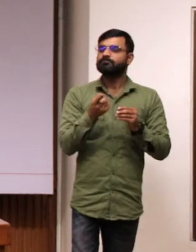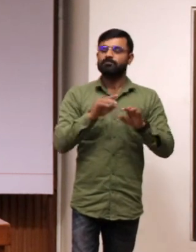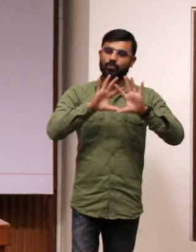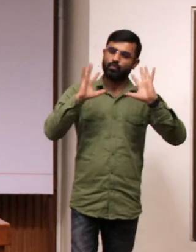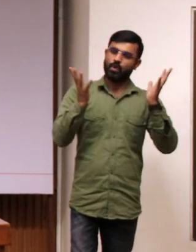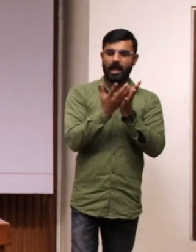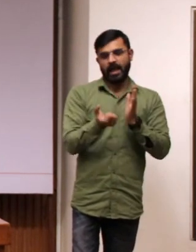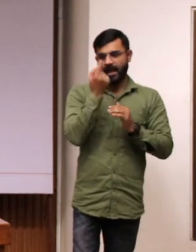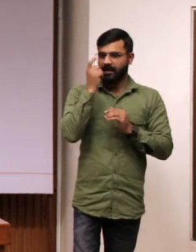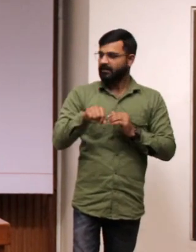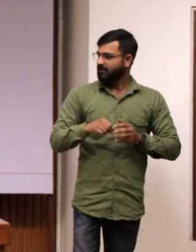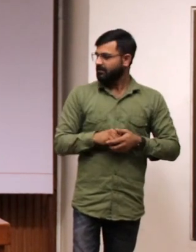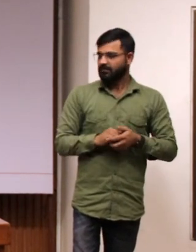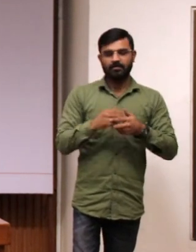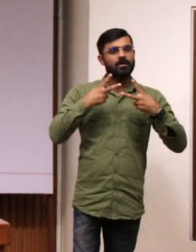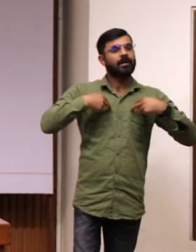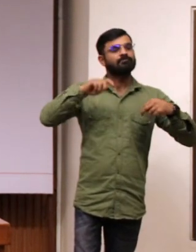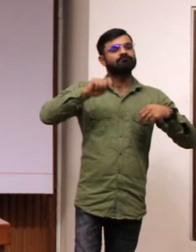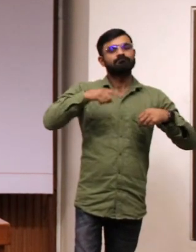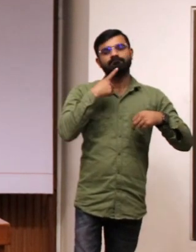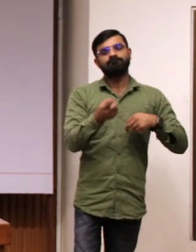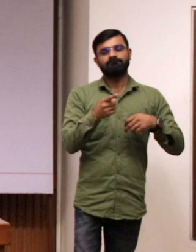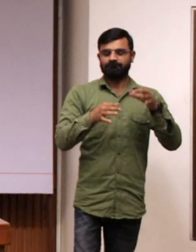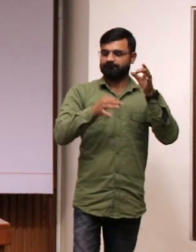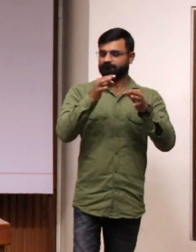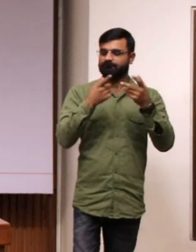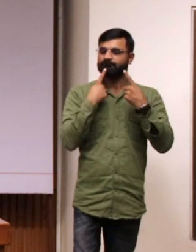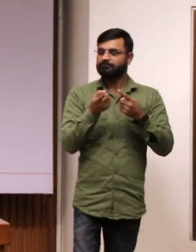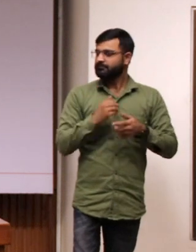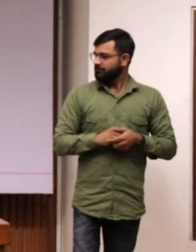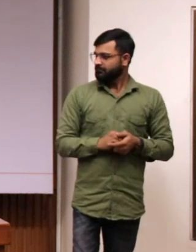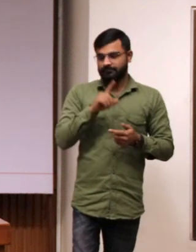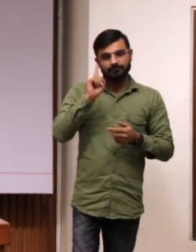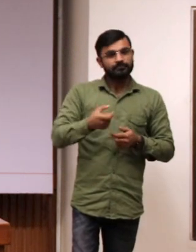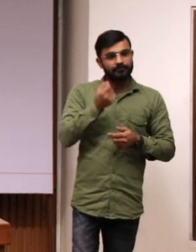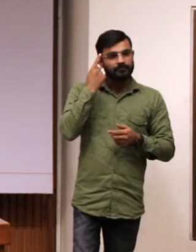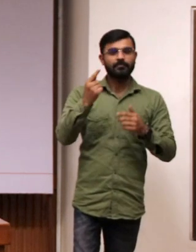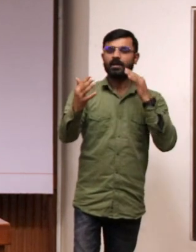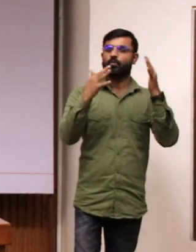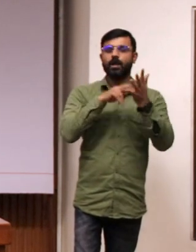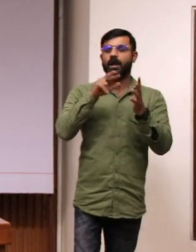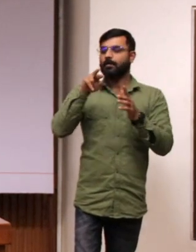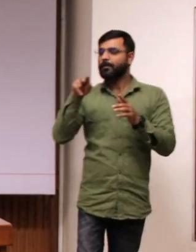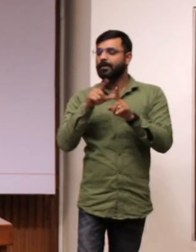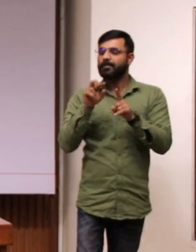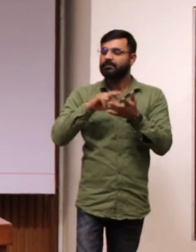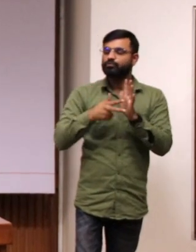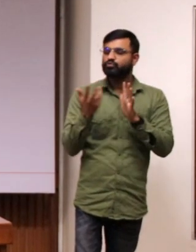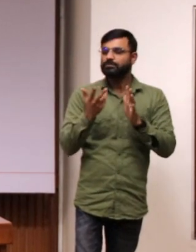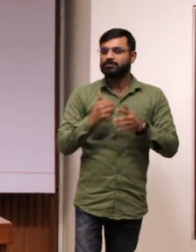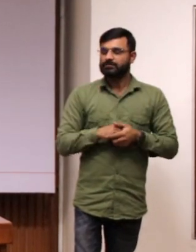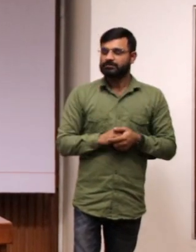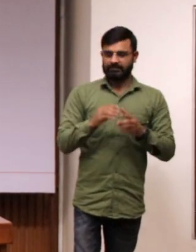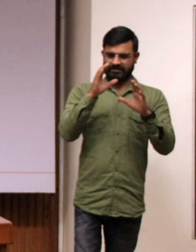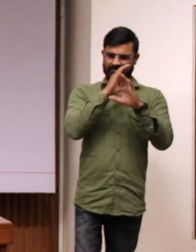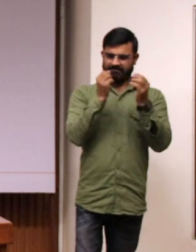global understanding, even Supreme Court has said in Godavarman judgment that, you know, we should understand forest by dictionary meaning. So it actually confuses